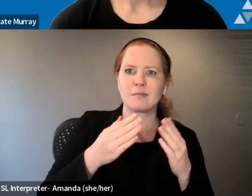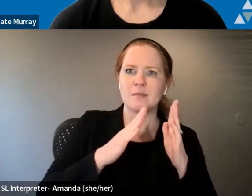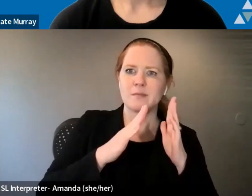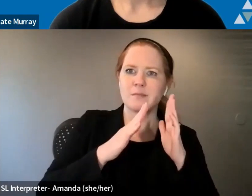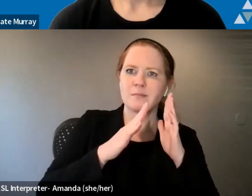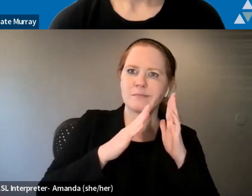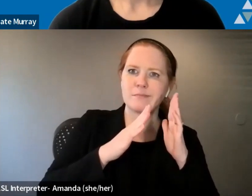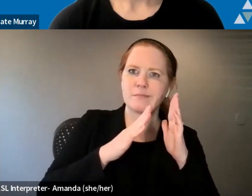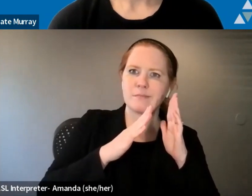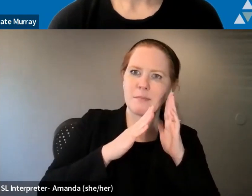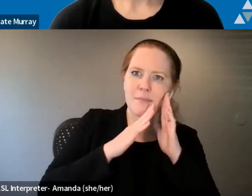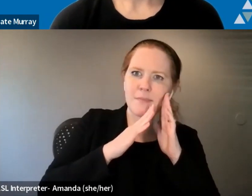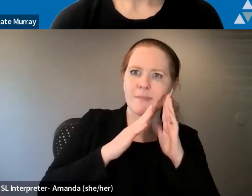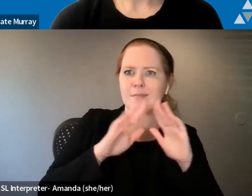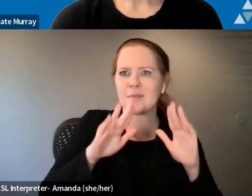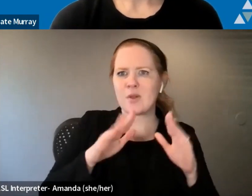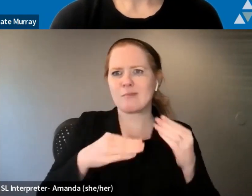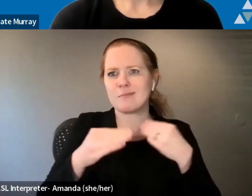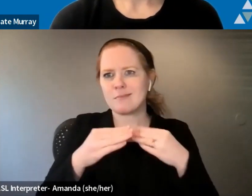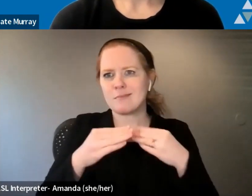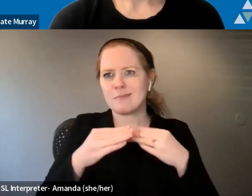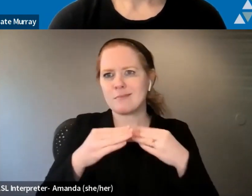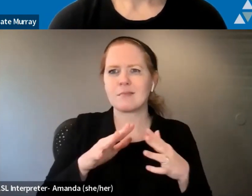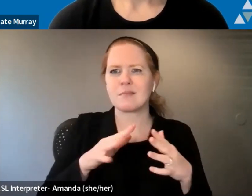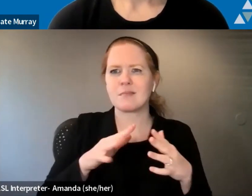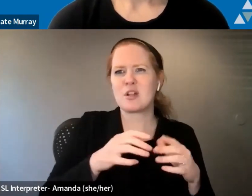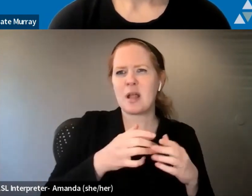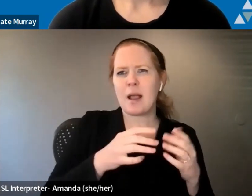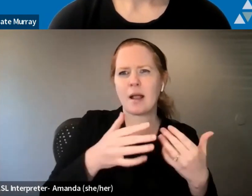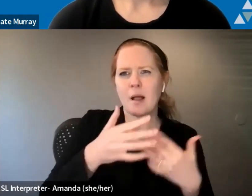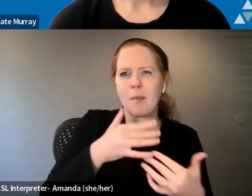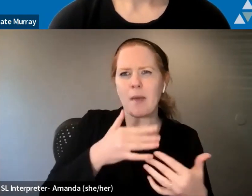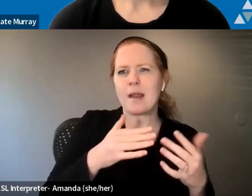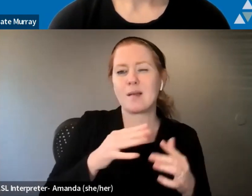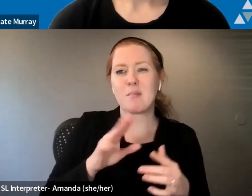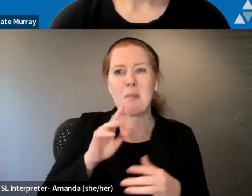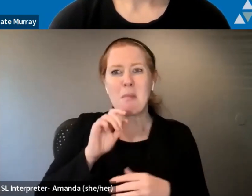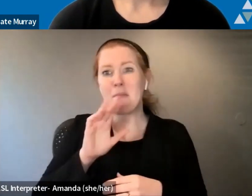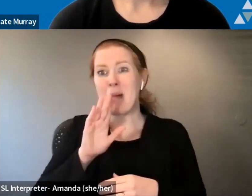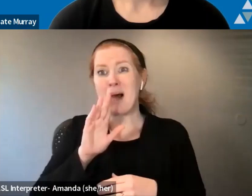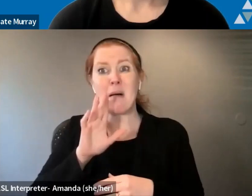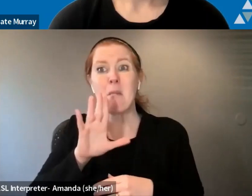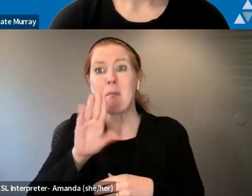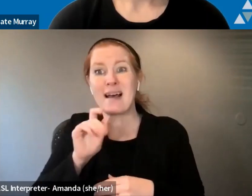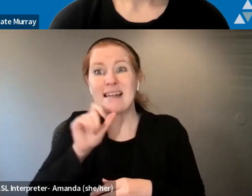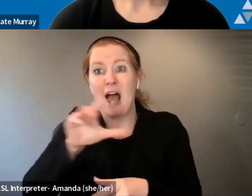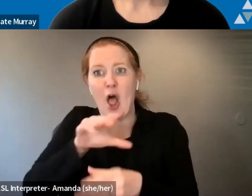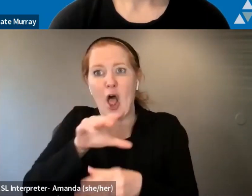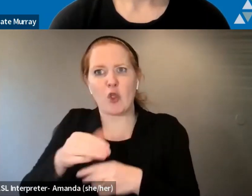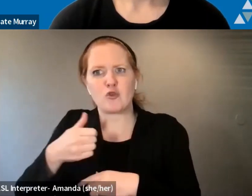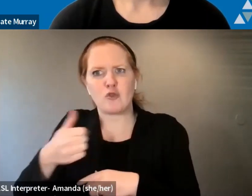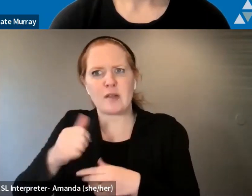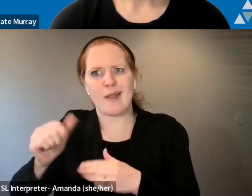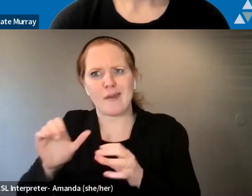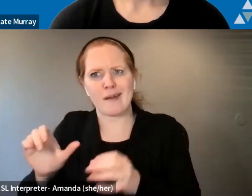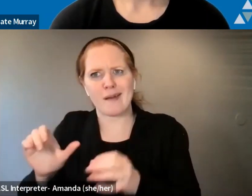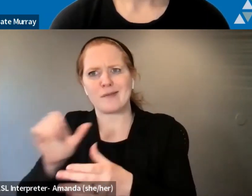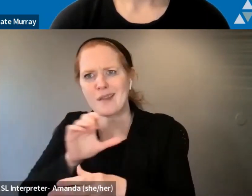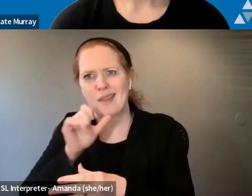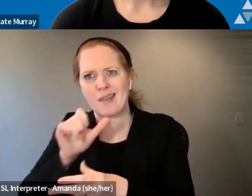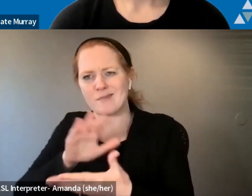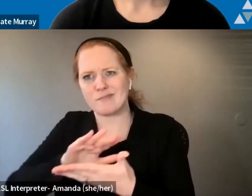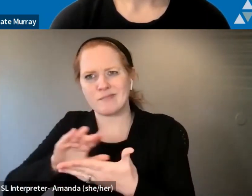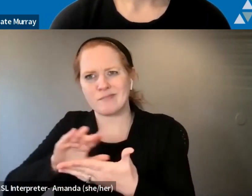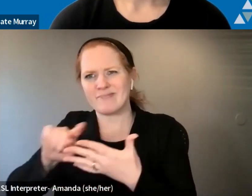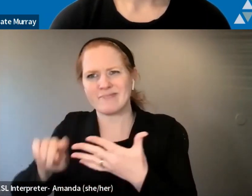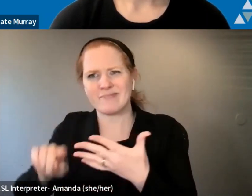companionship, but things like transportation and other activities or